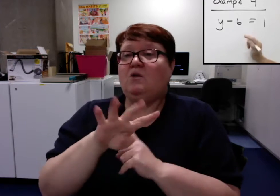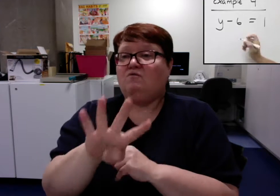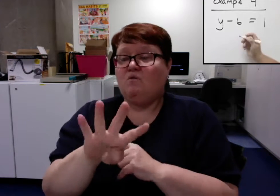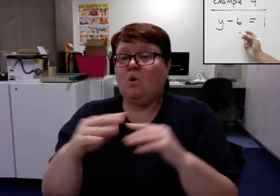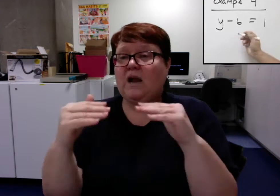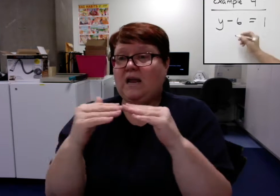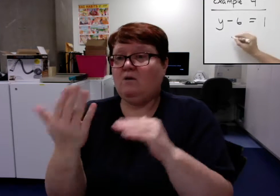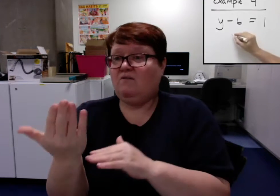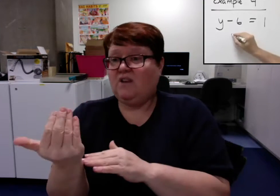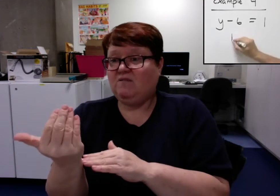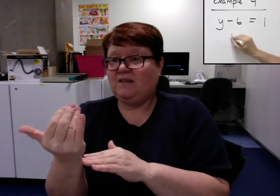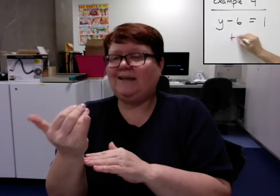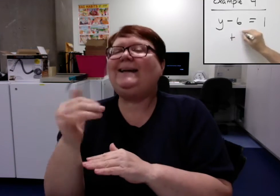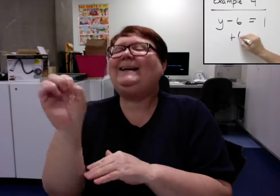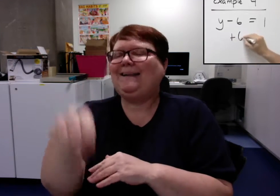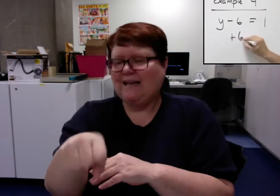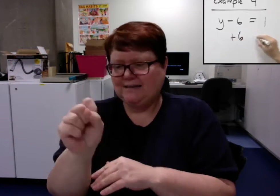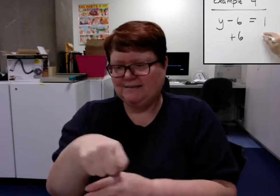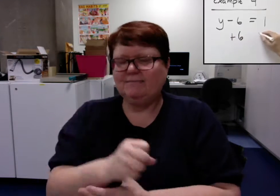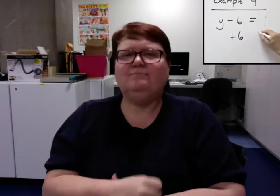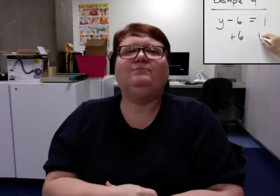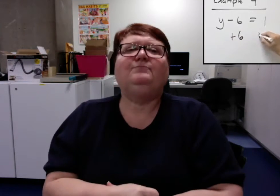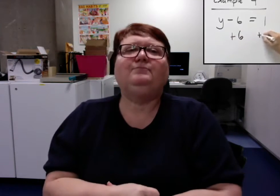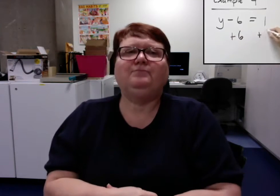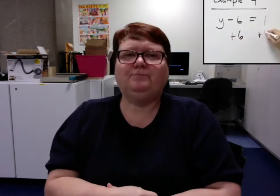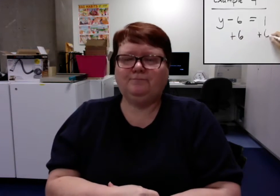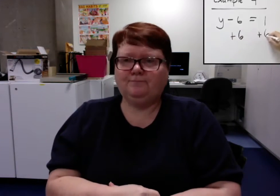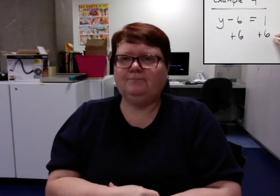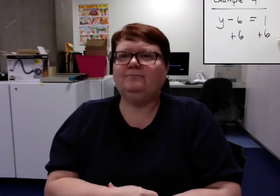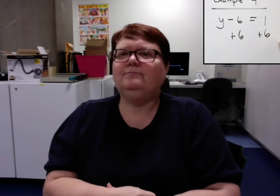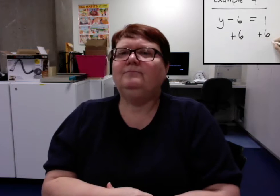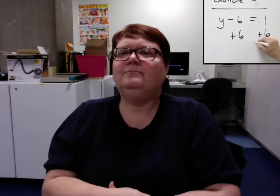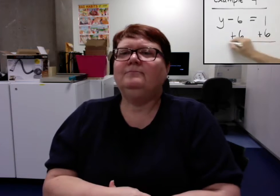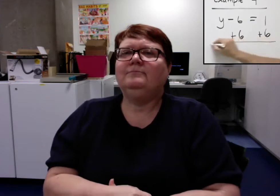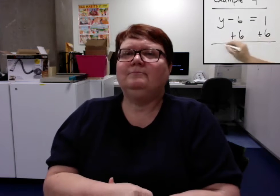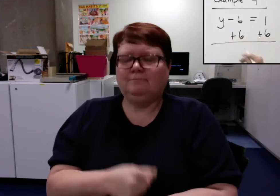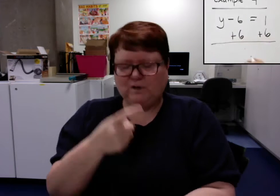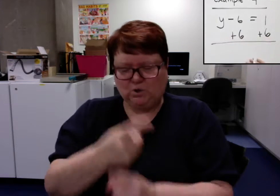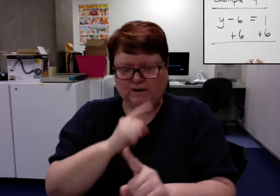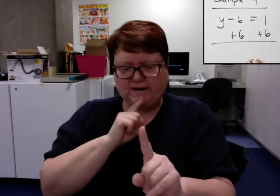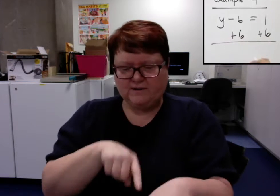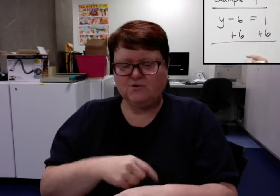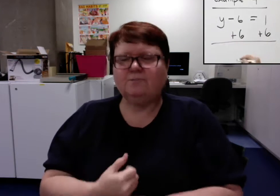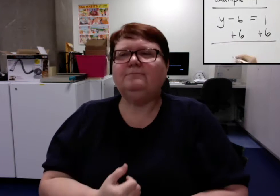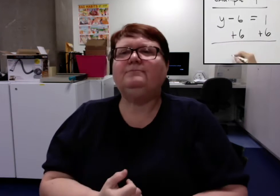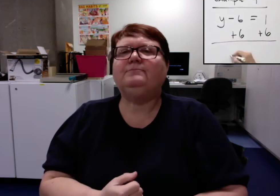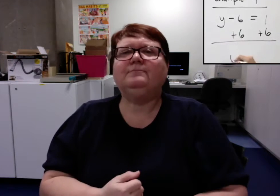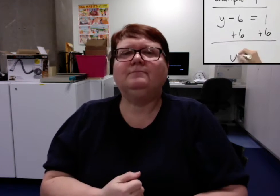my subtraction, I will add 6, which must be done to both sides.